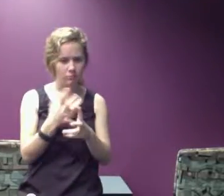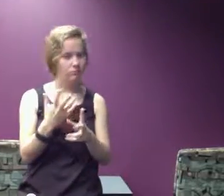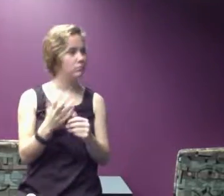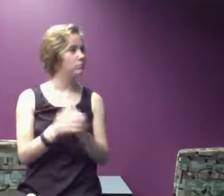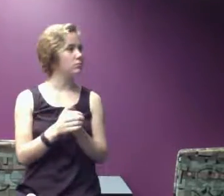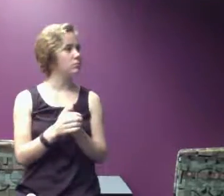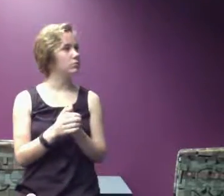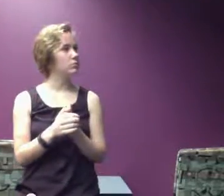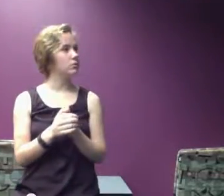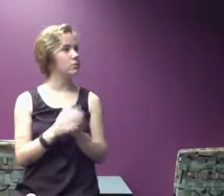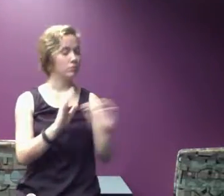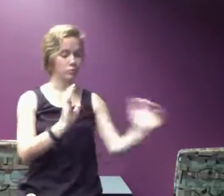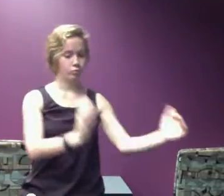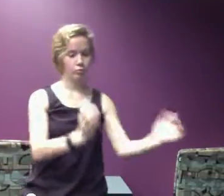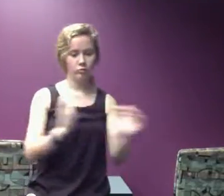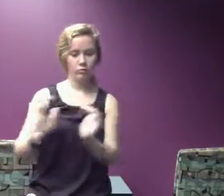It's a little hard